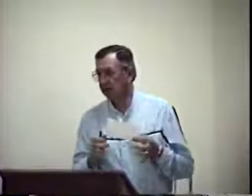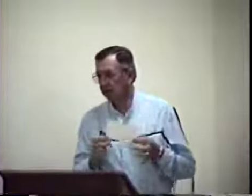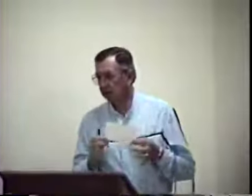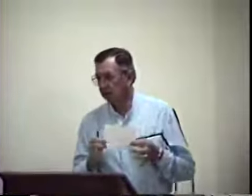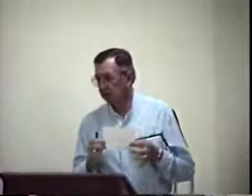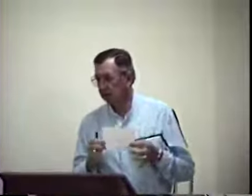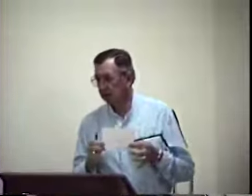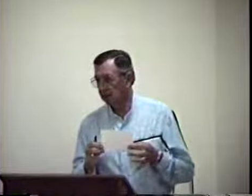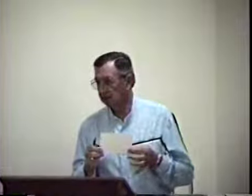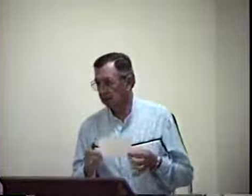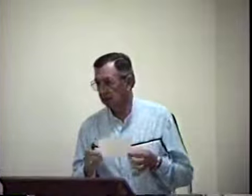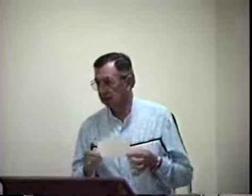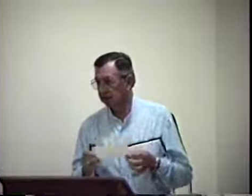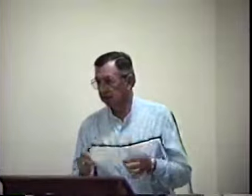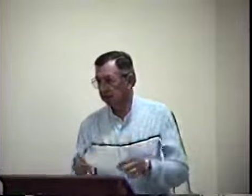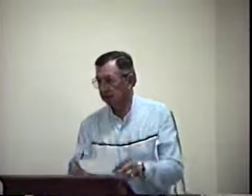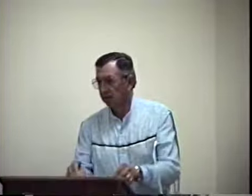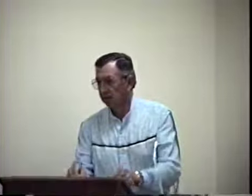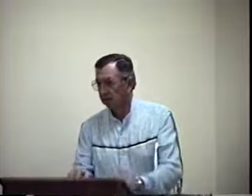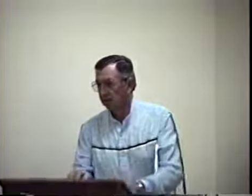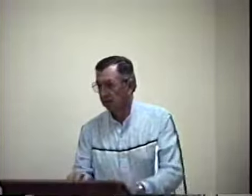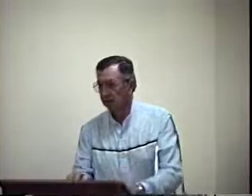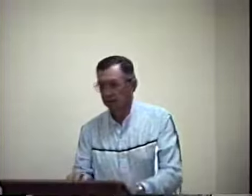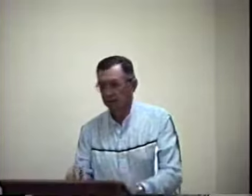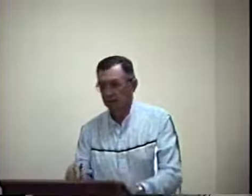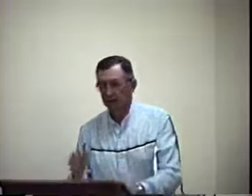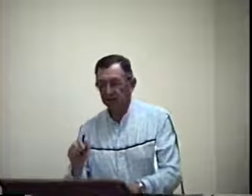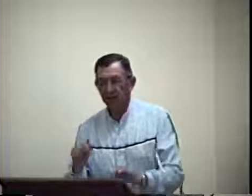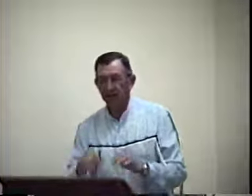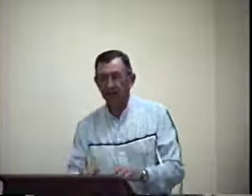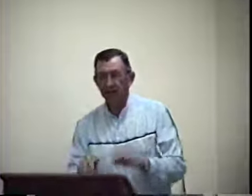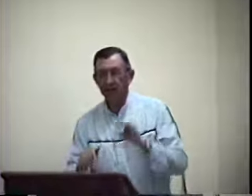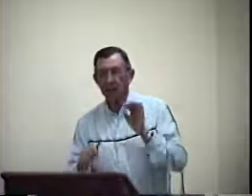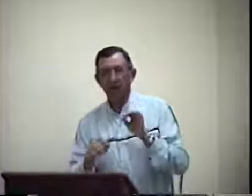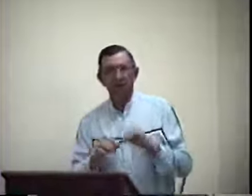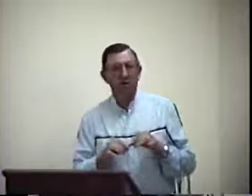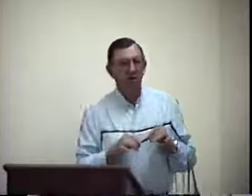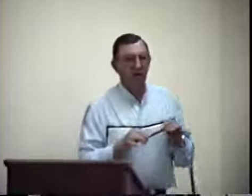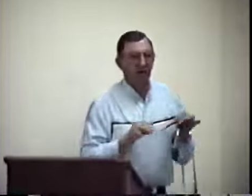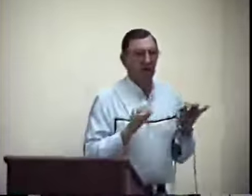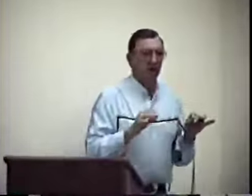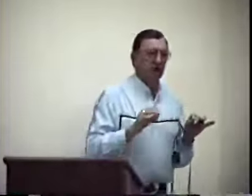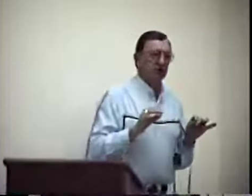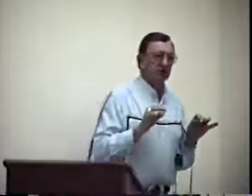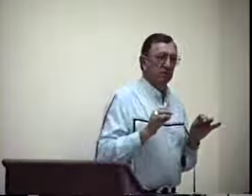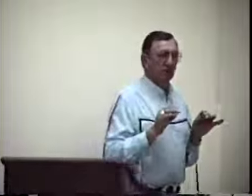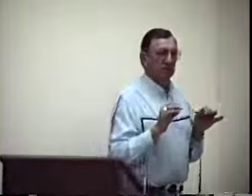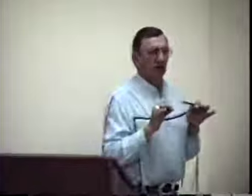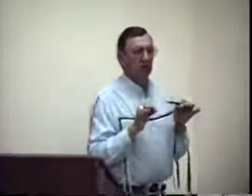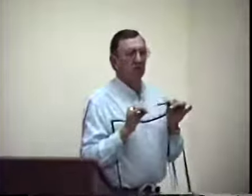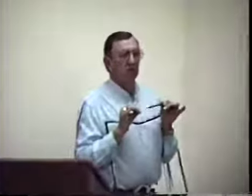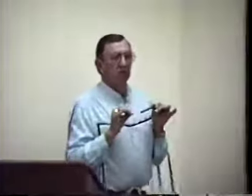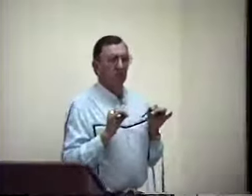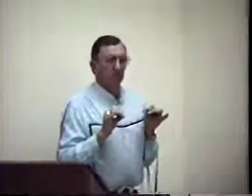the signs. But I'd like to, then that way we can go ahead and have this for record